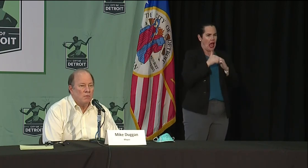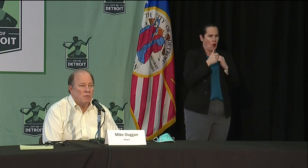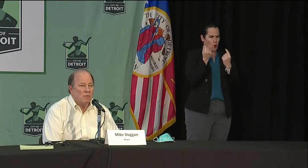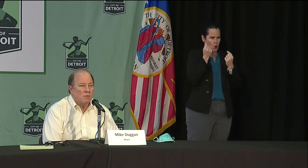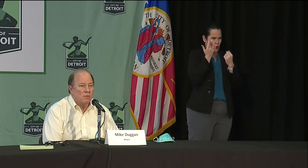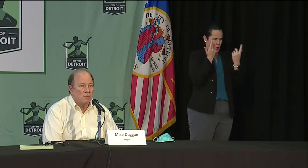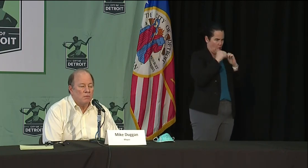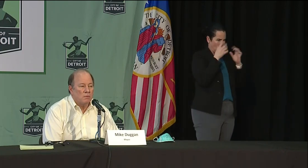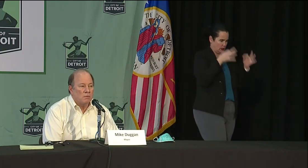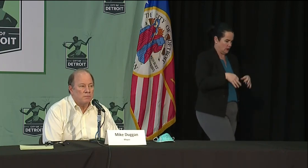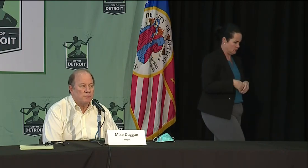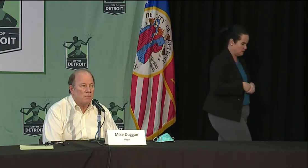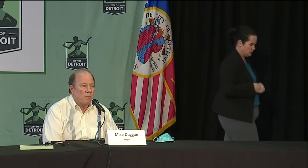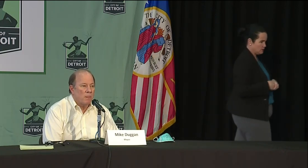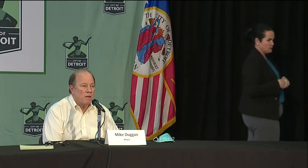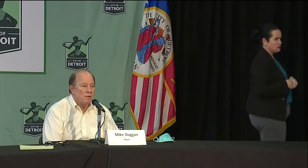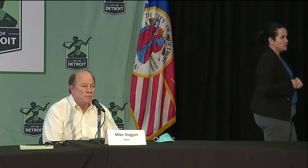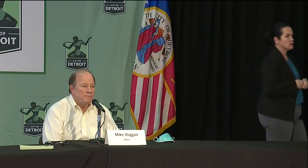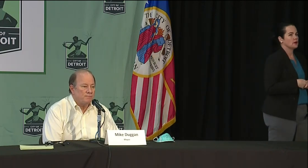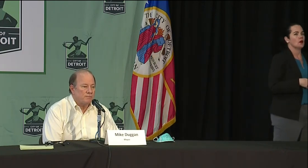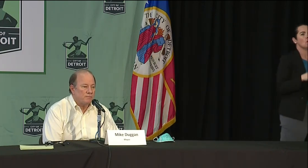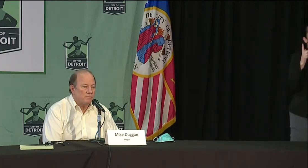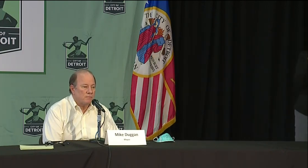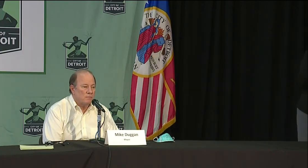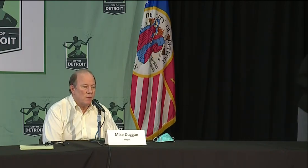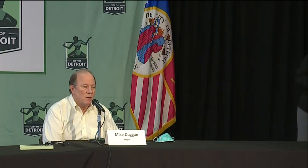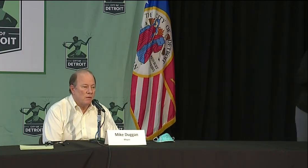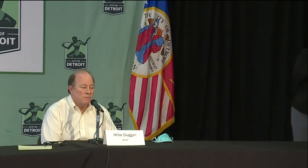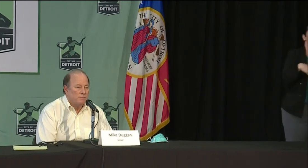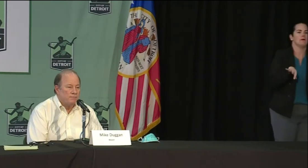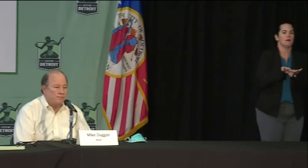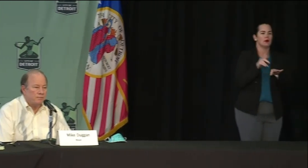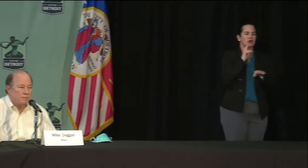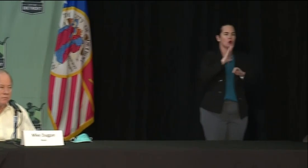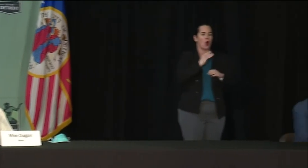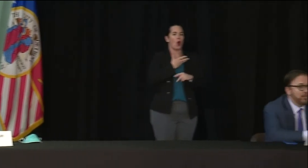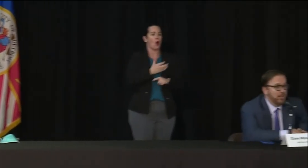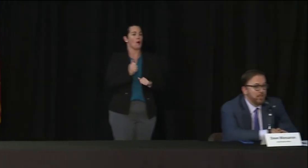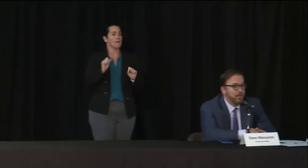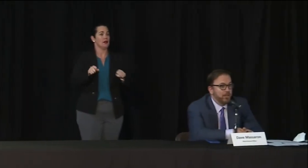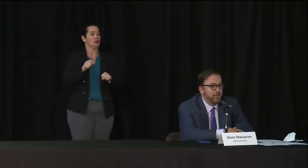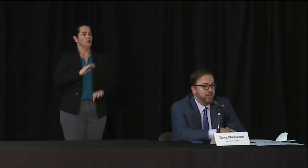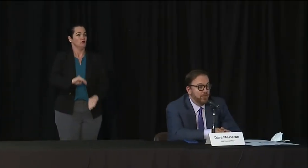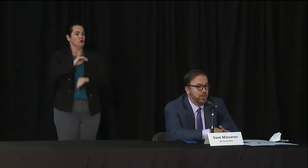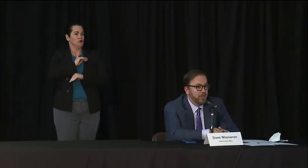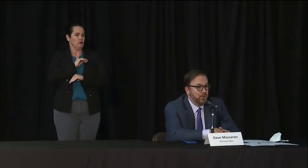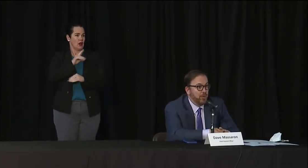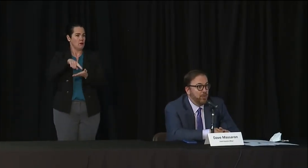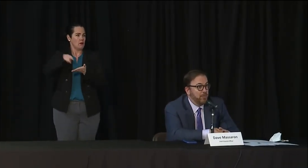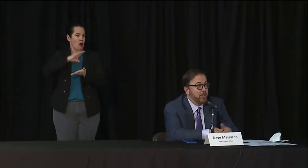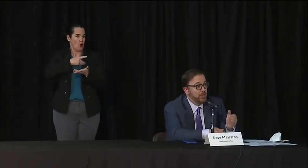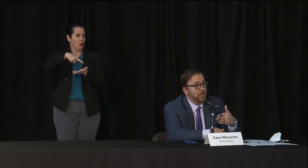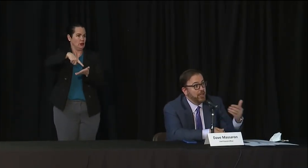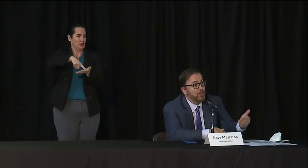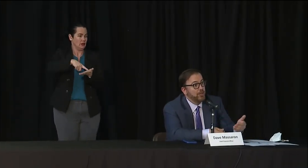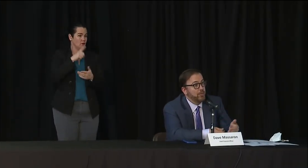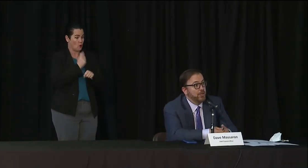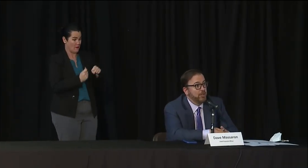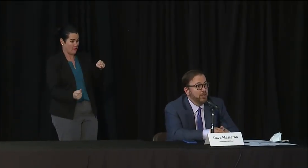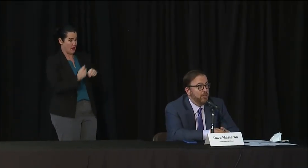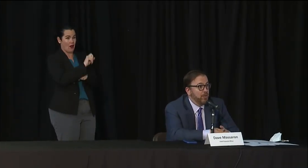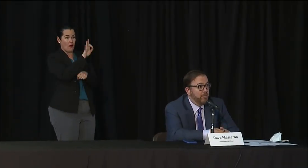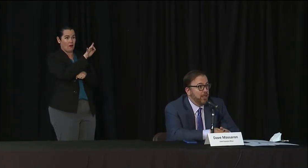one of the most important parts of this plan, is our long-term ability to meet those obligations. In this fiscal year 21 budget, or next